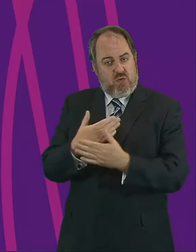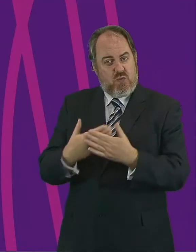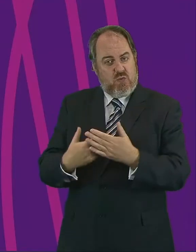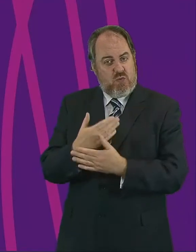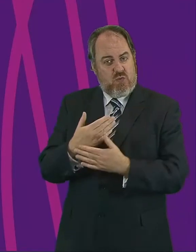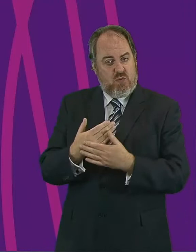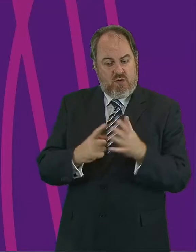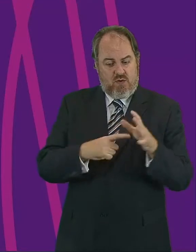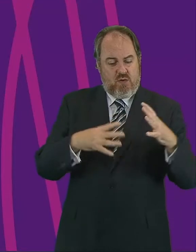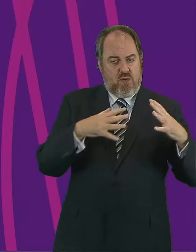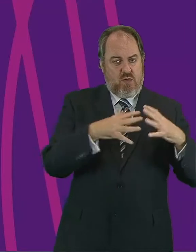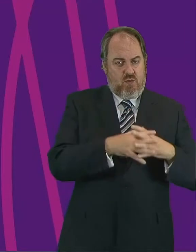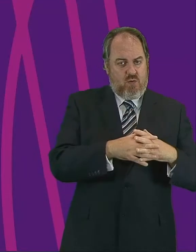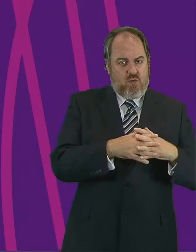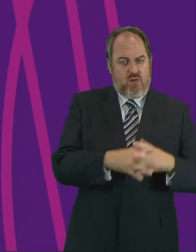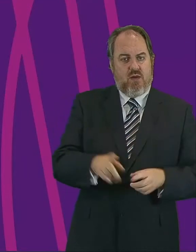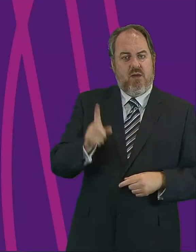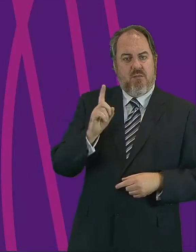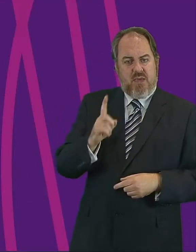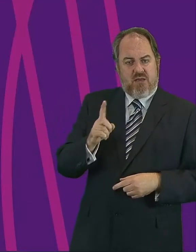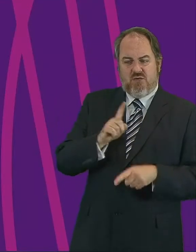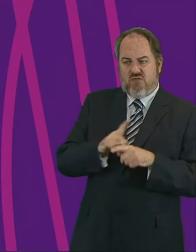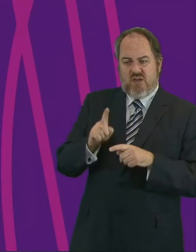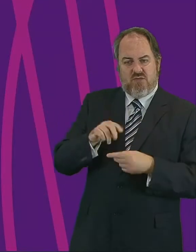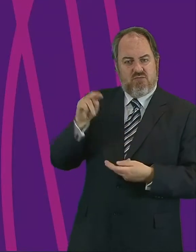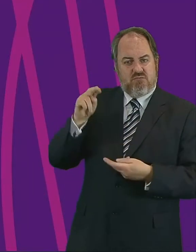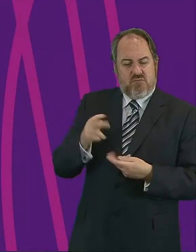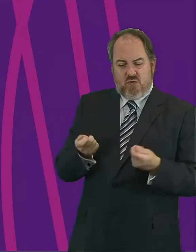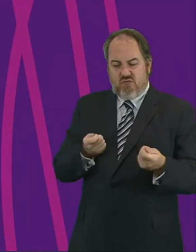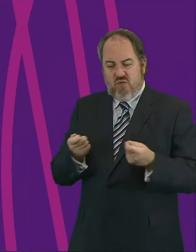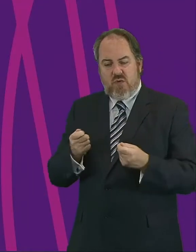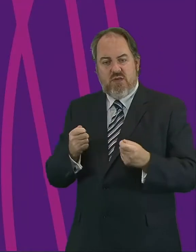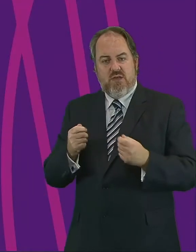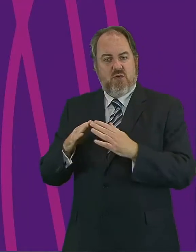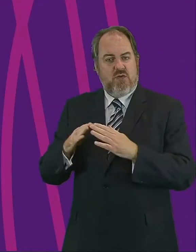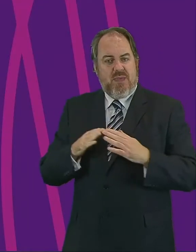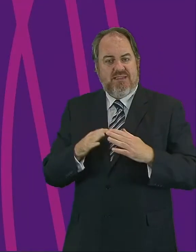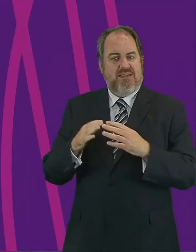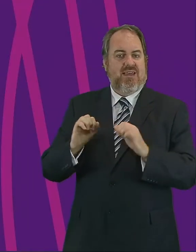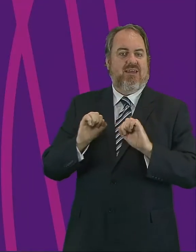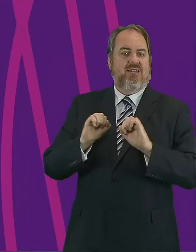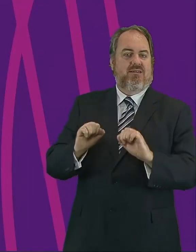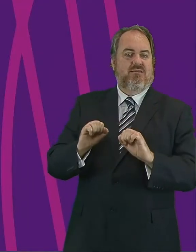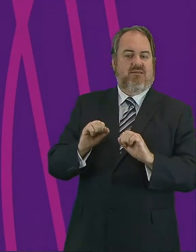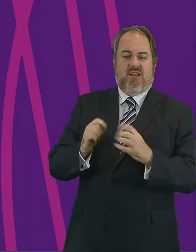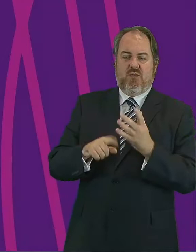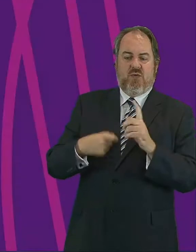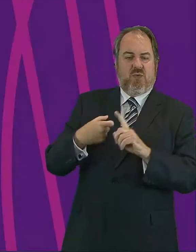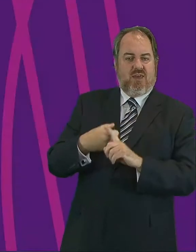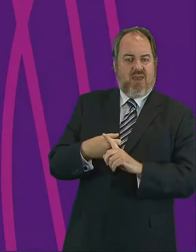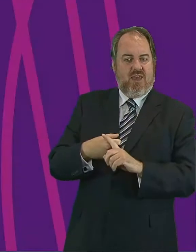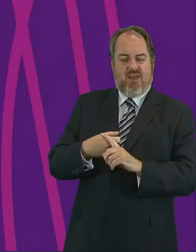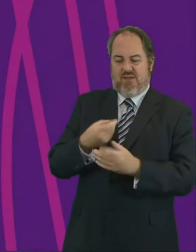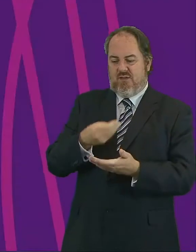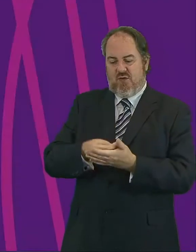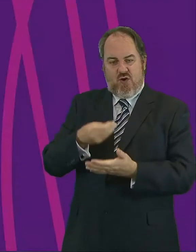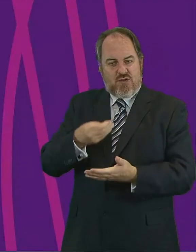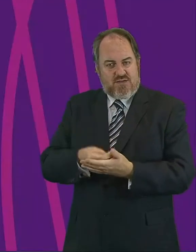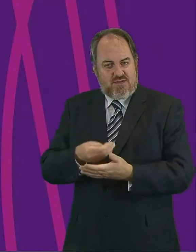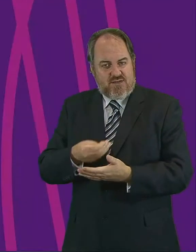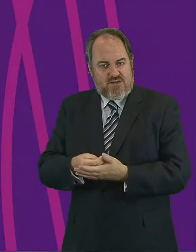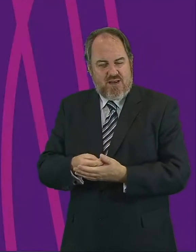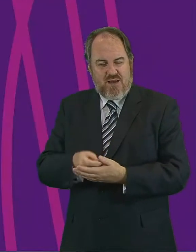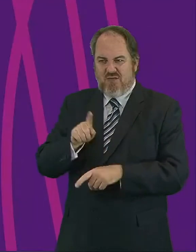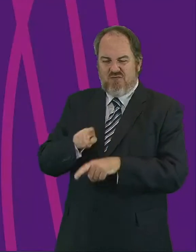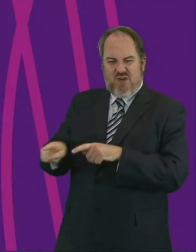again, minimising domestic trade costs, business uncertainty and bureaucracy and protecting our national life, enforcing these principles in the